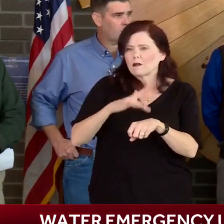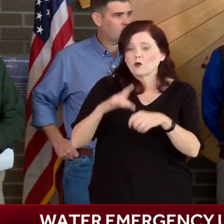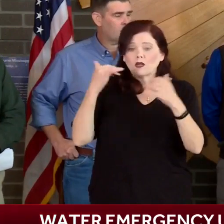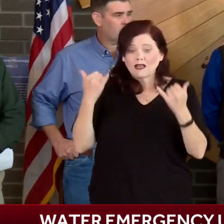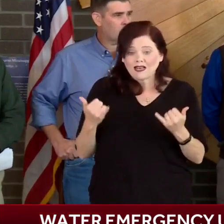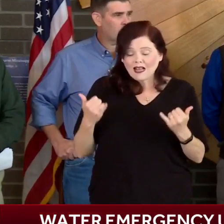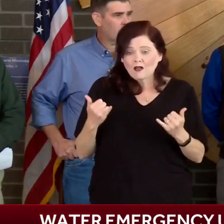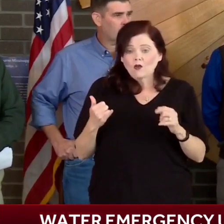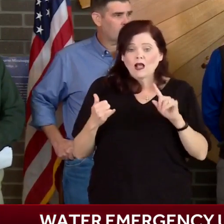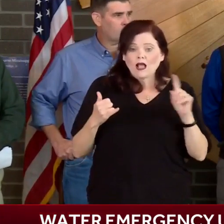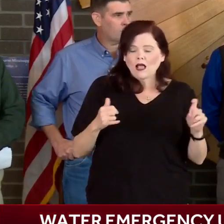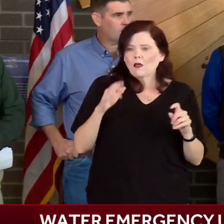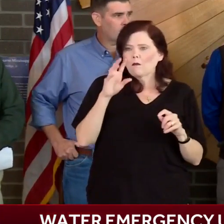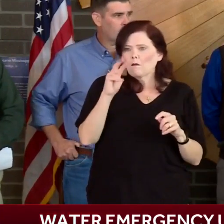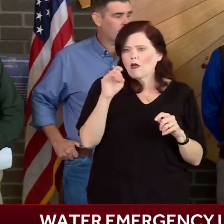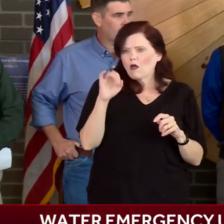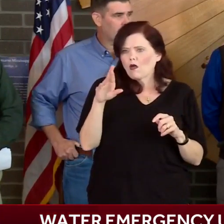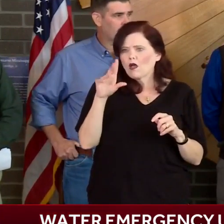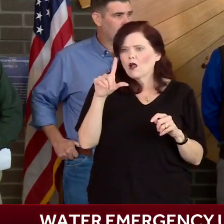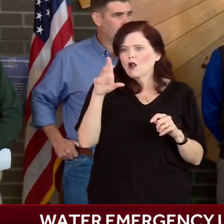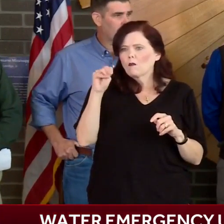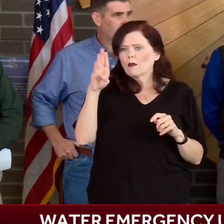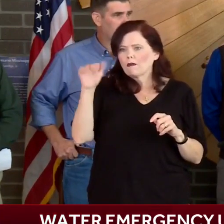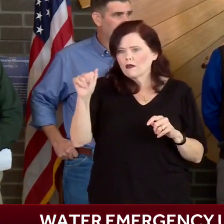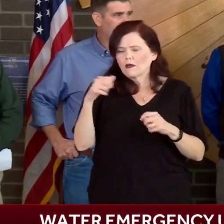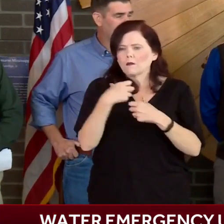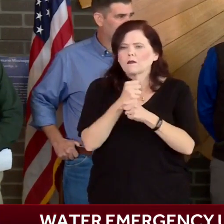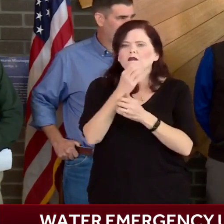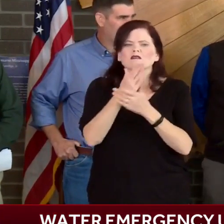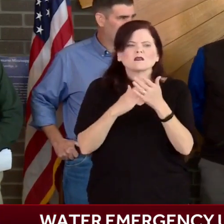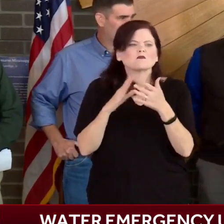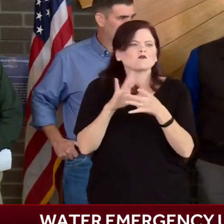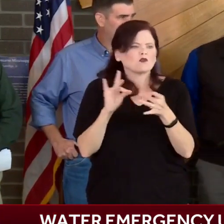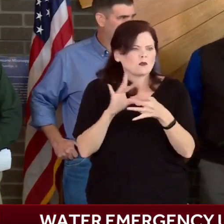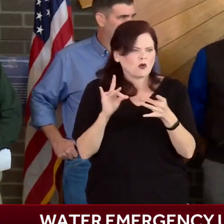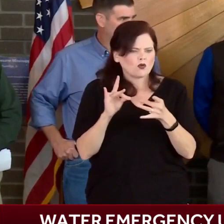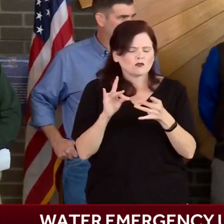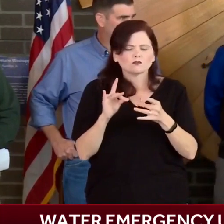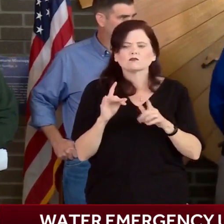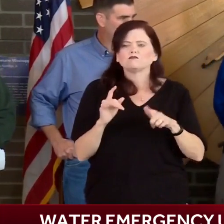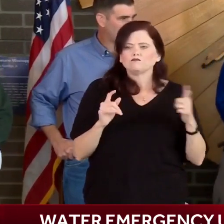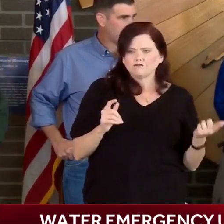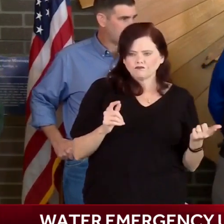This time, I'd ask Mayor Lumumba to come forward and make some remarks.